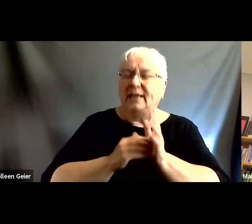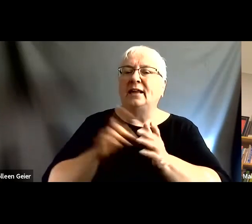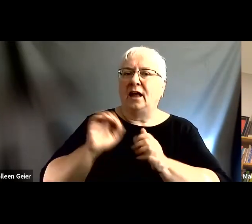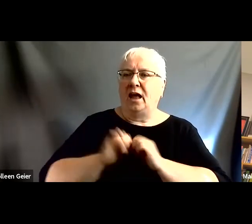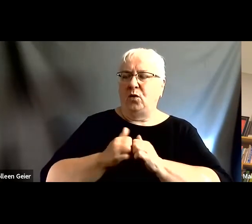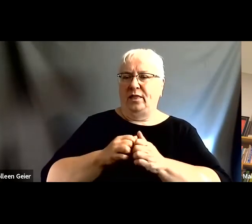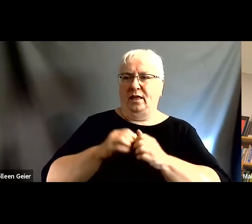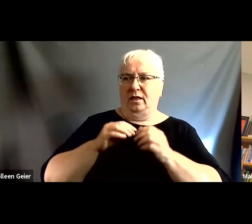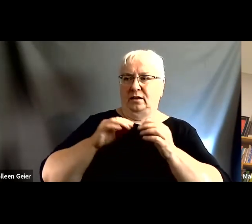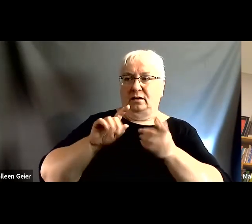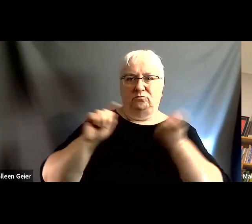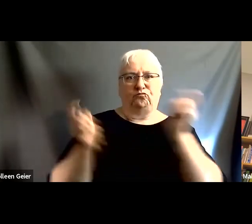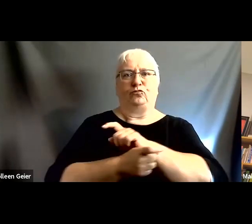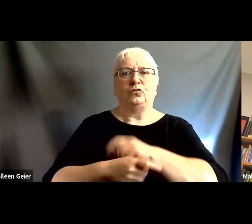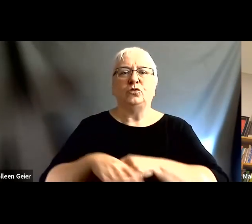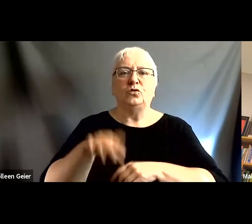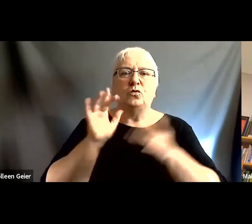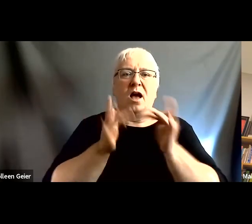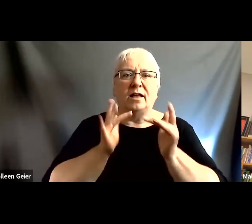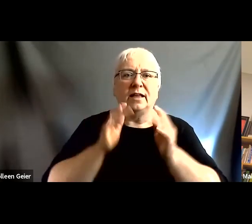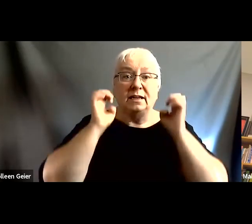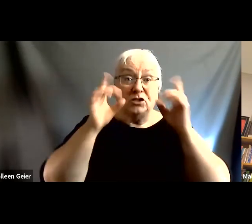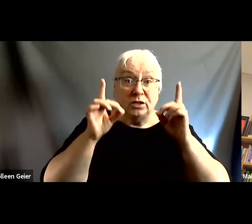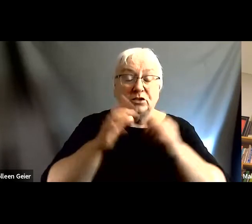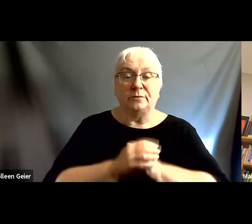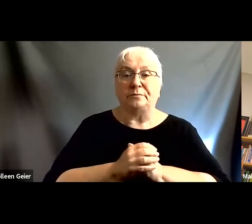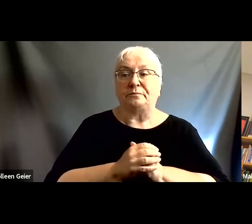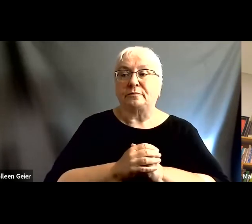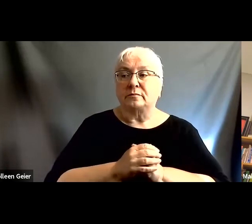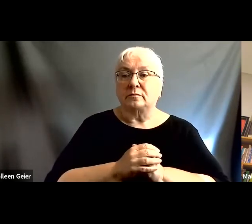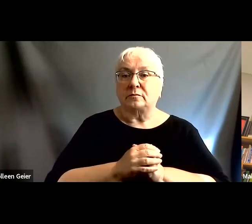online education. And I have been watching my